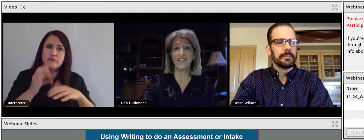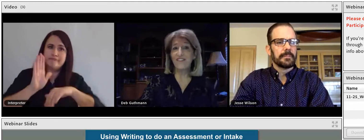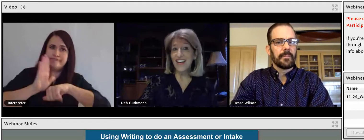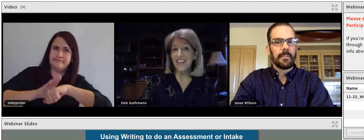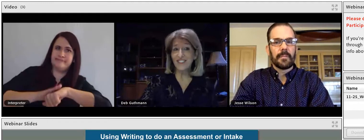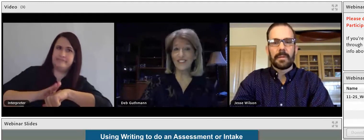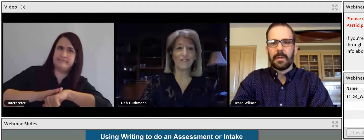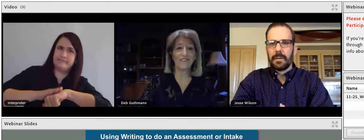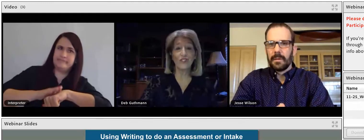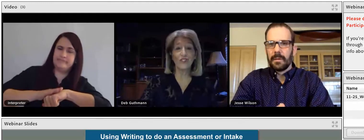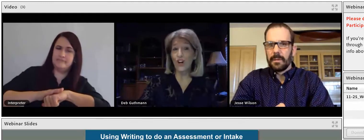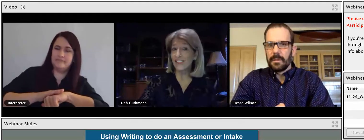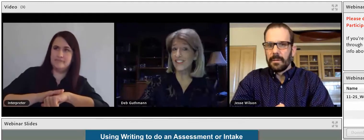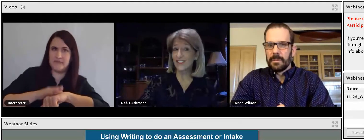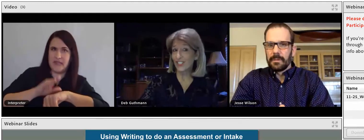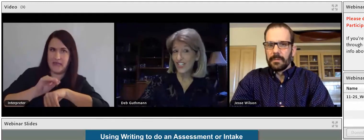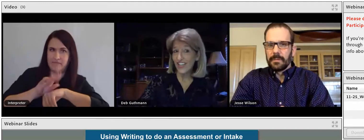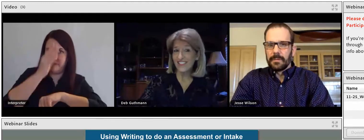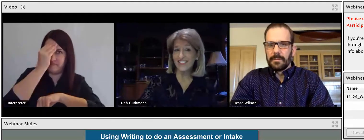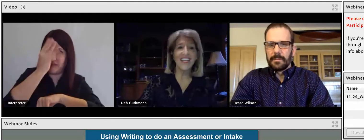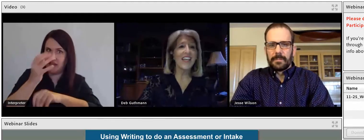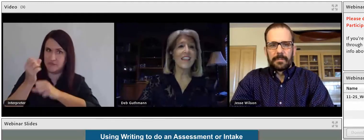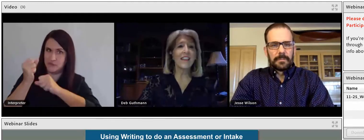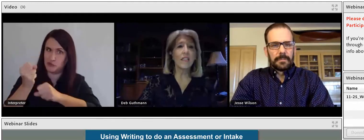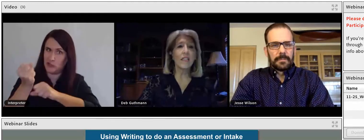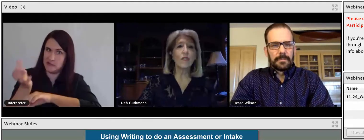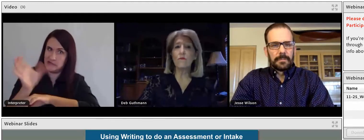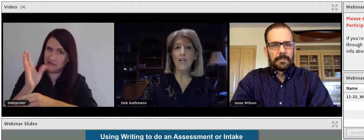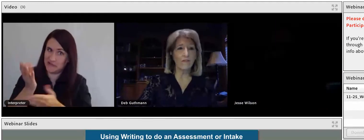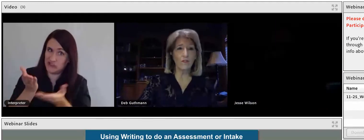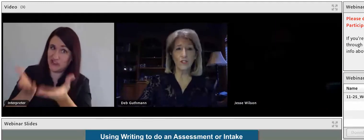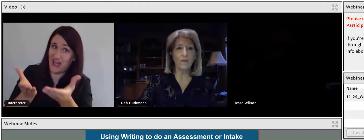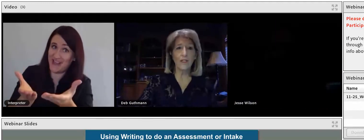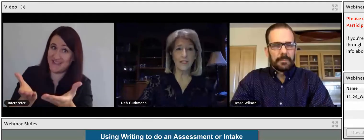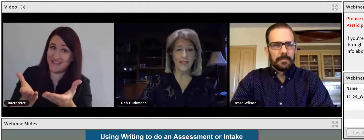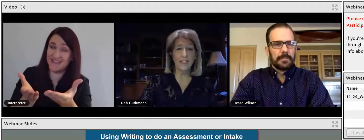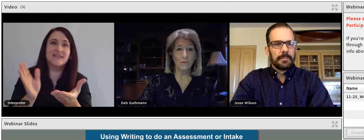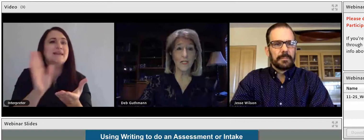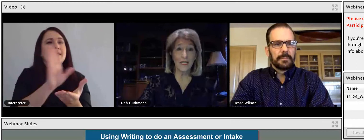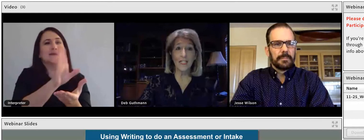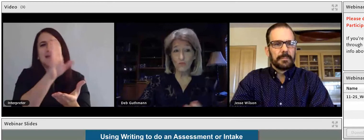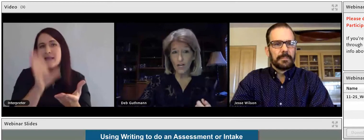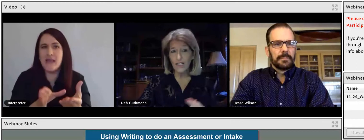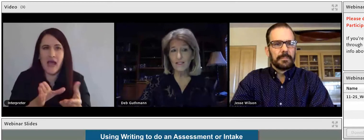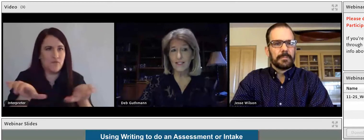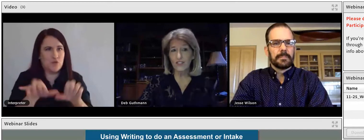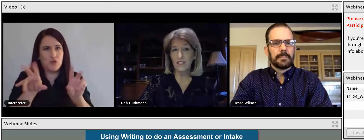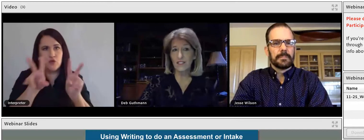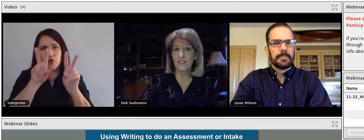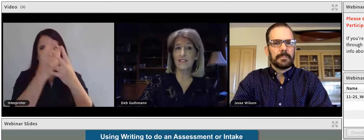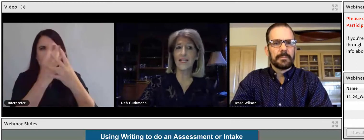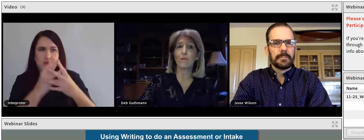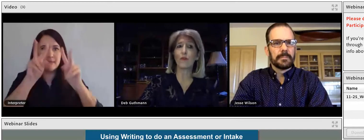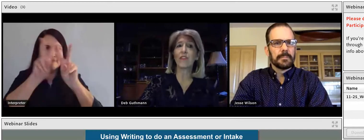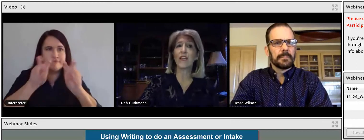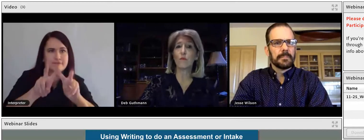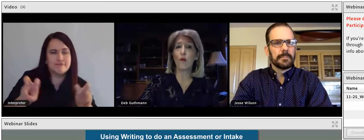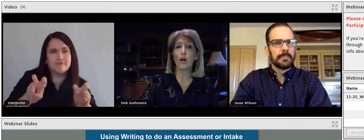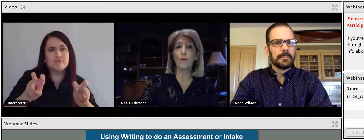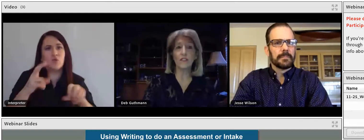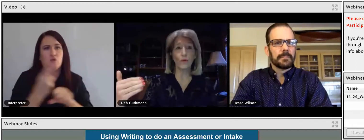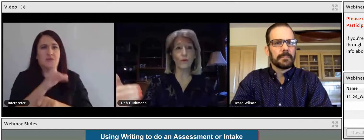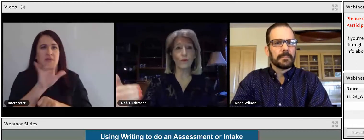you, advise you, strongly suggest that you never do an assessment in writing such as this